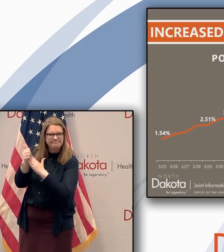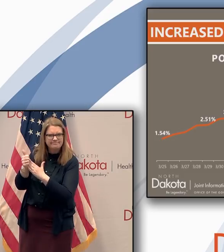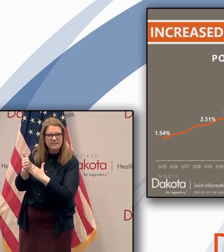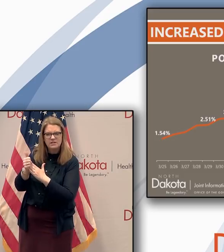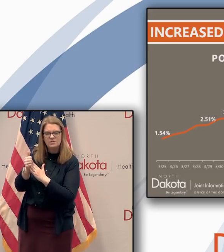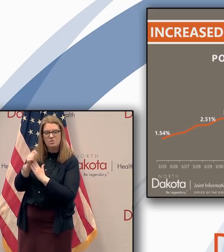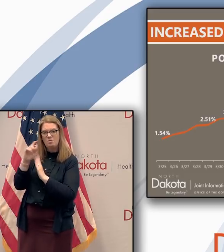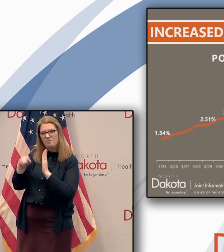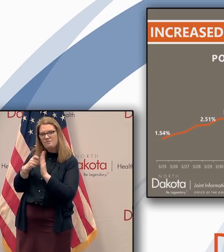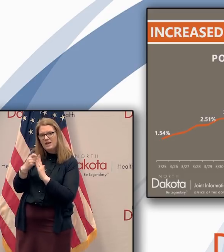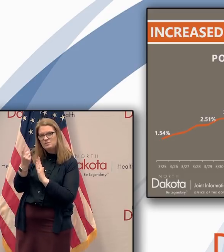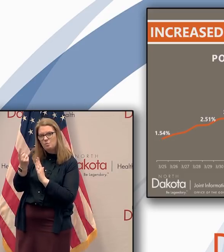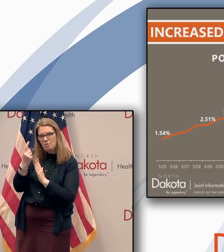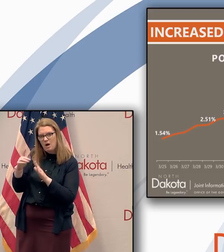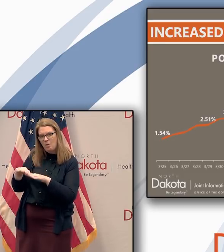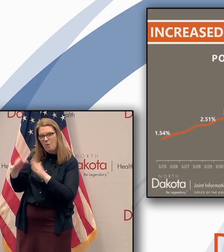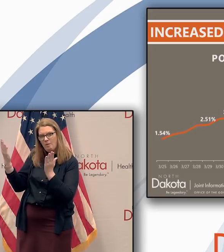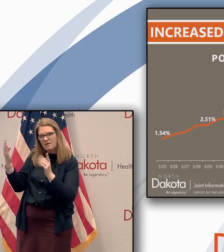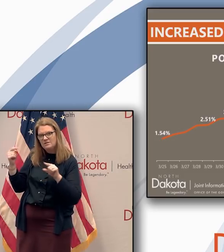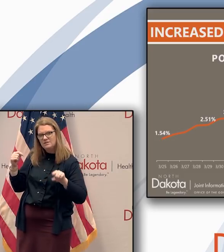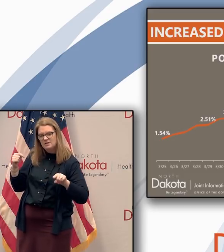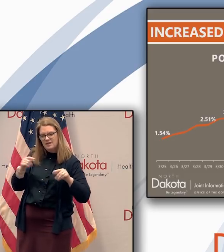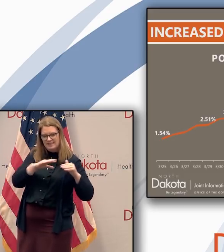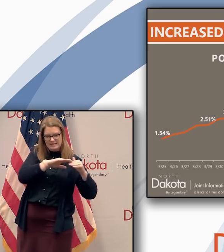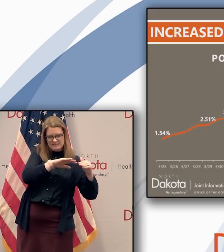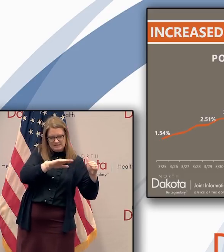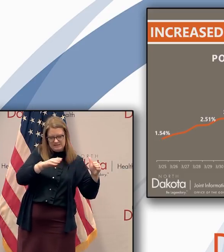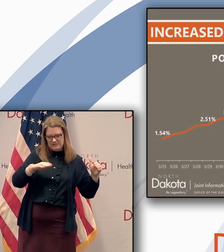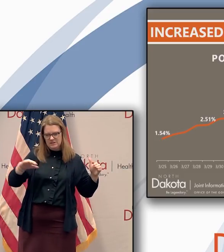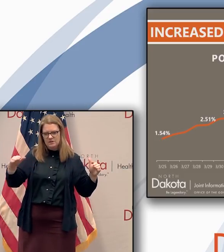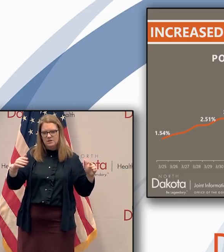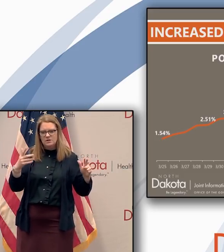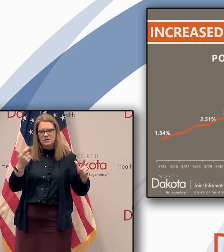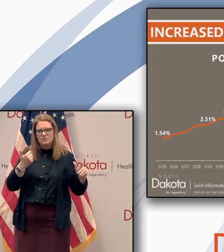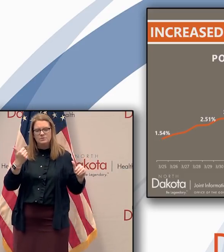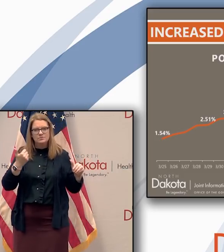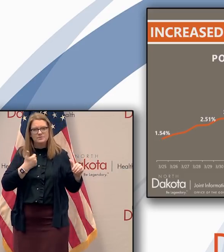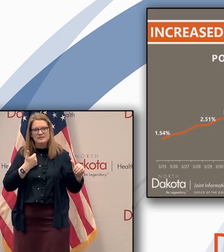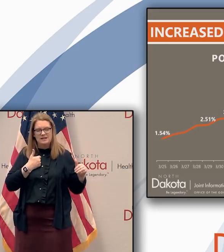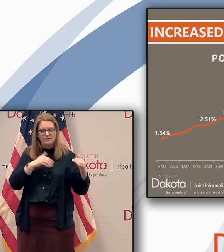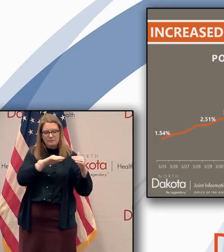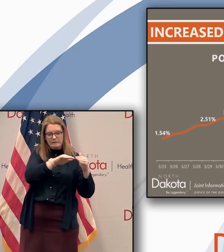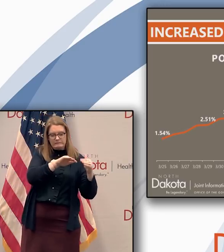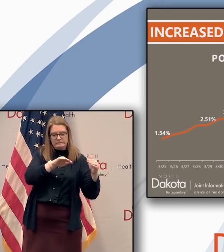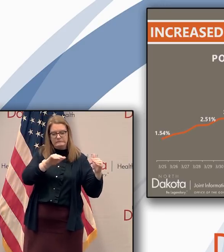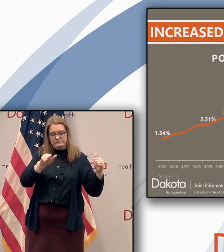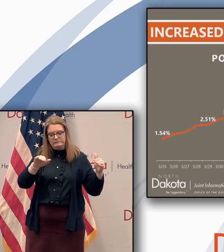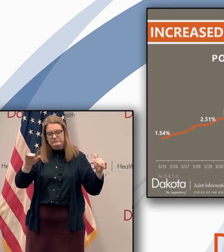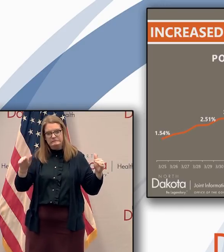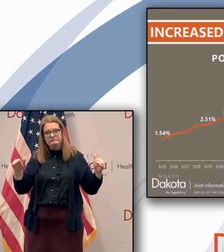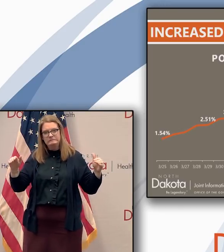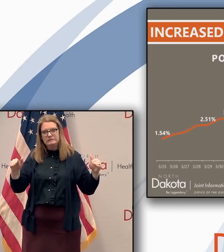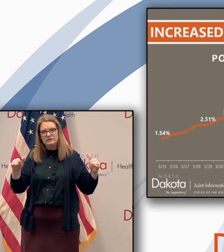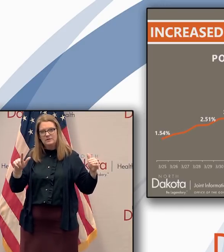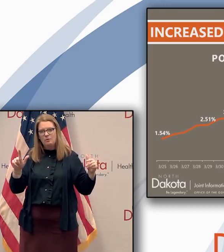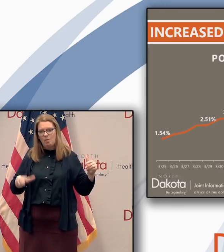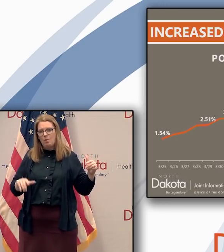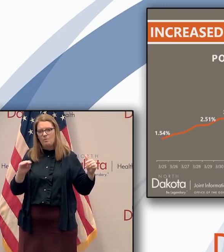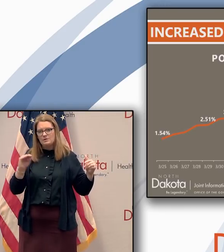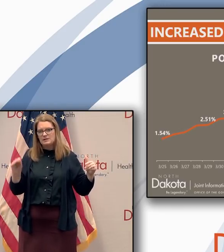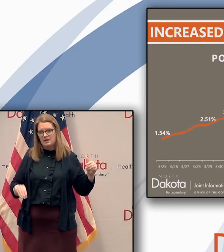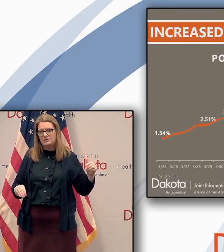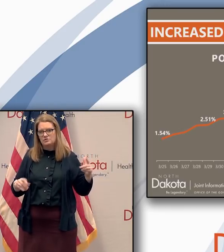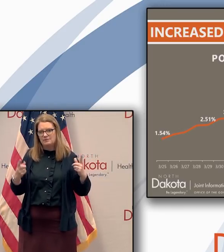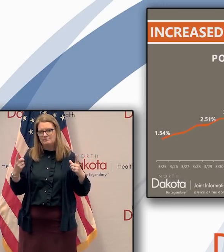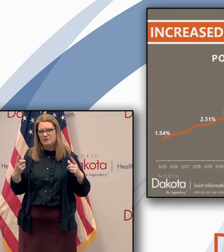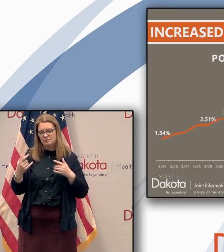phase 1 reopening, we have been able to flatten that out with a lower percentage that we got